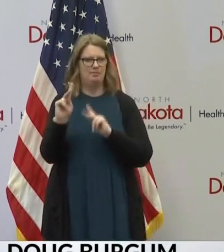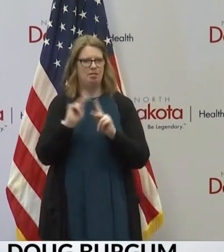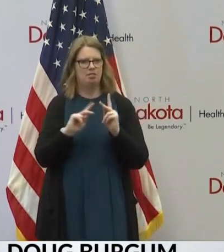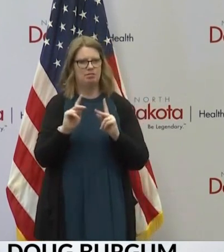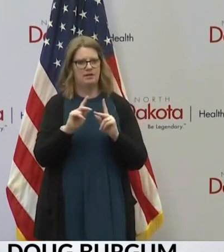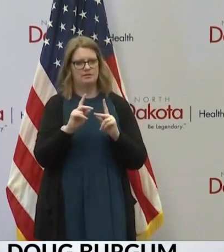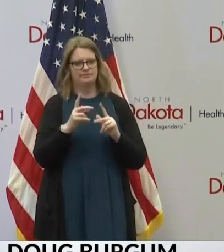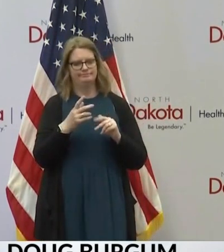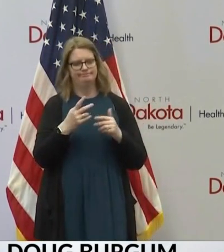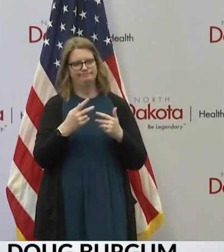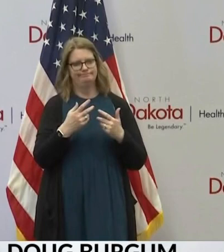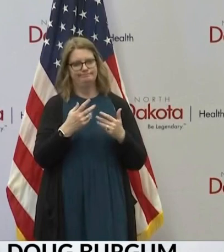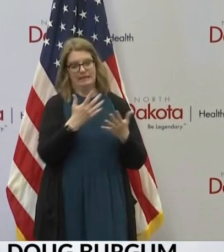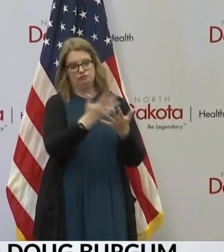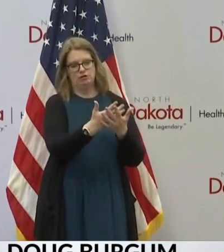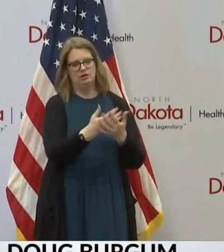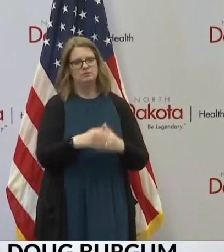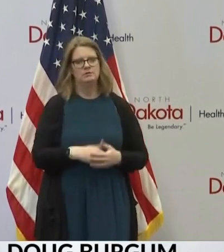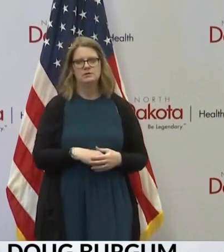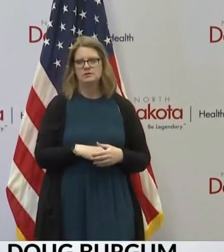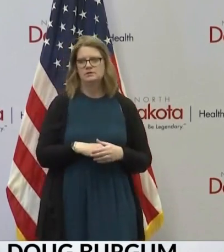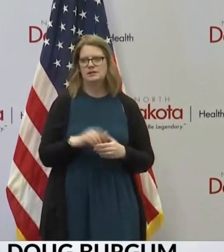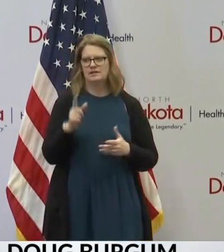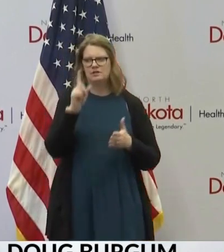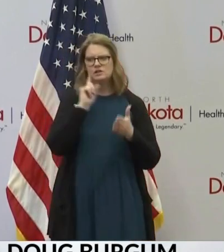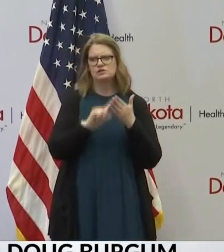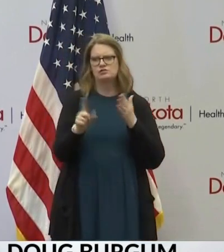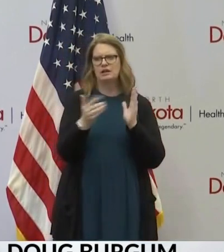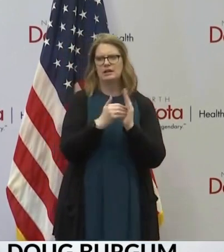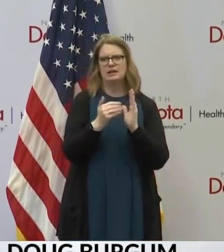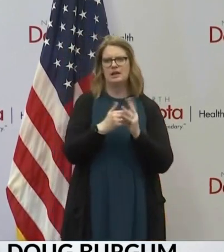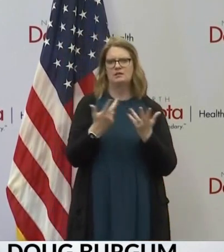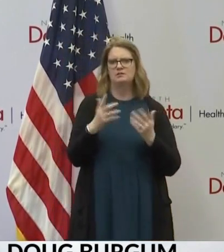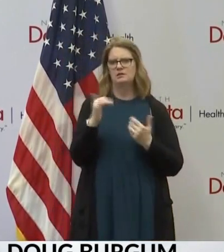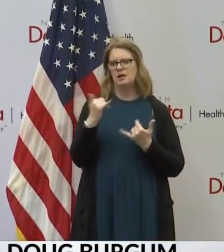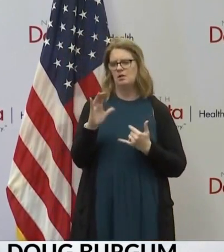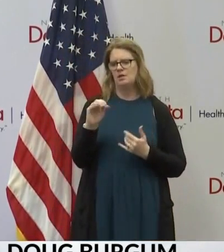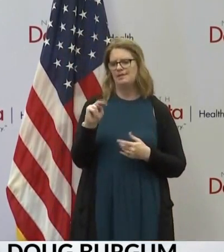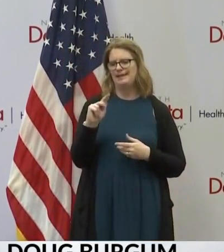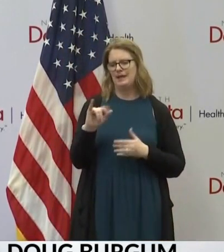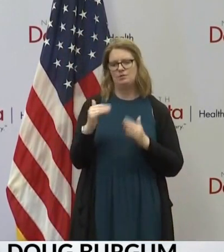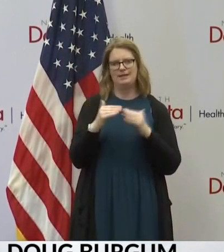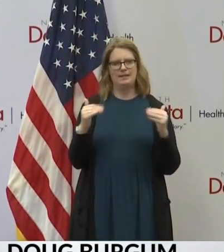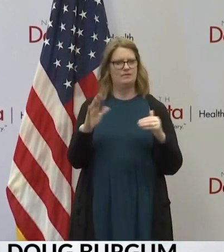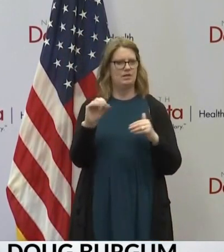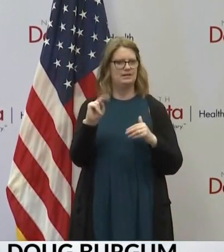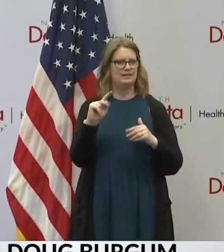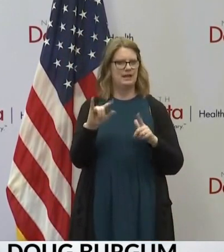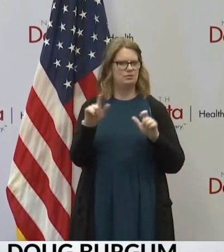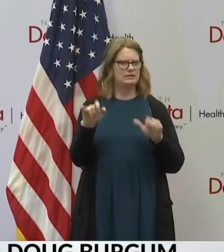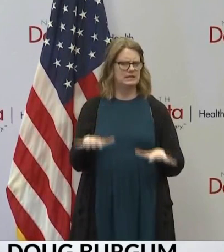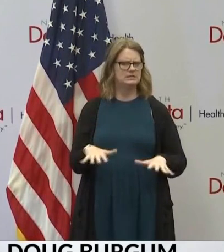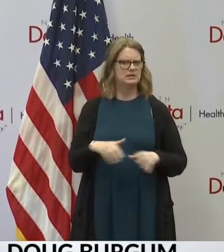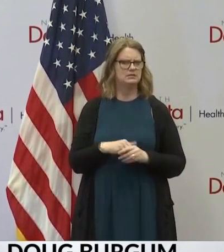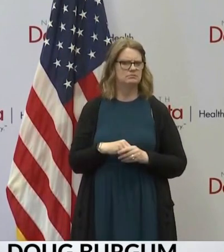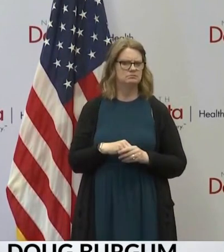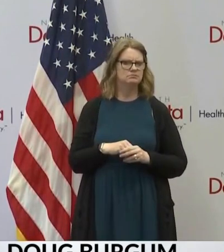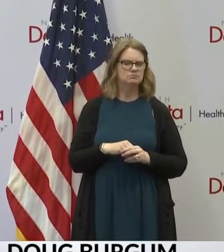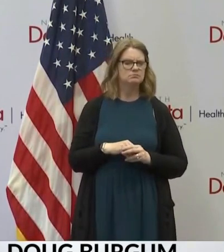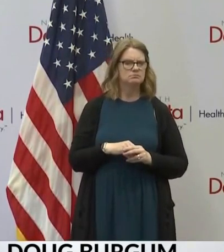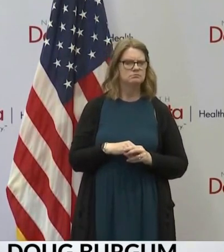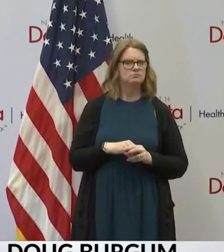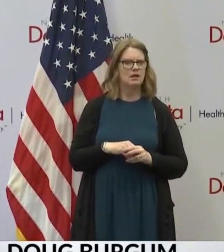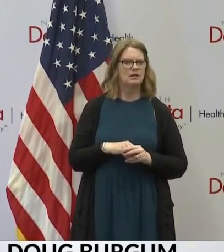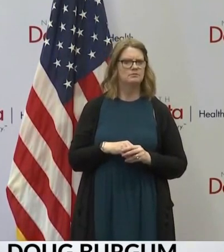would have to check and get back to April on the question about where we are at the county level in terms of county testing. But anytime we've